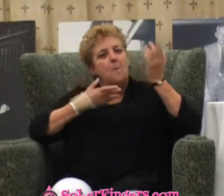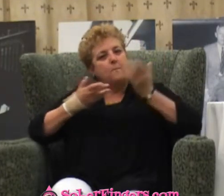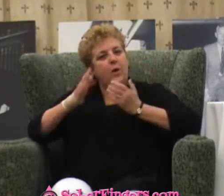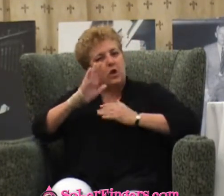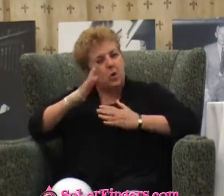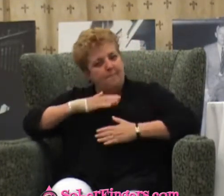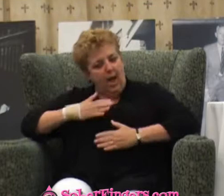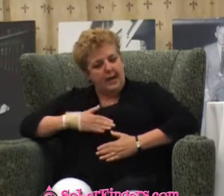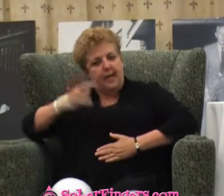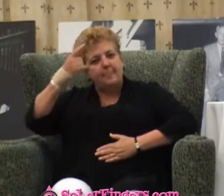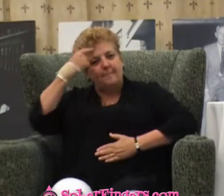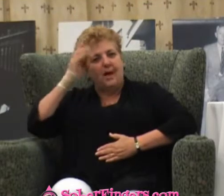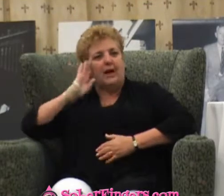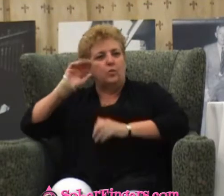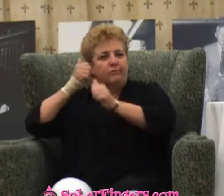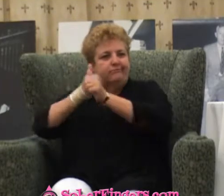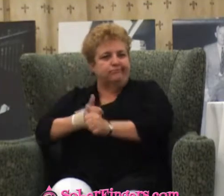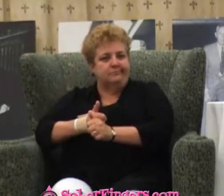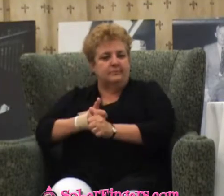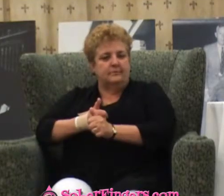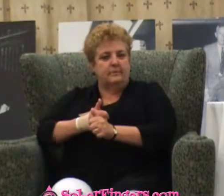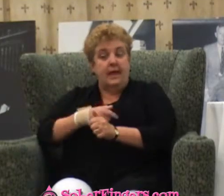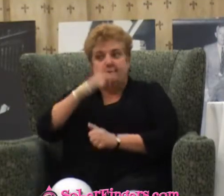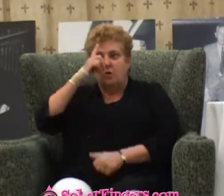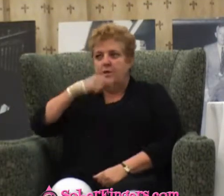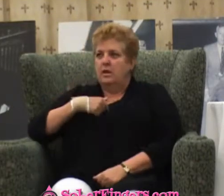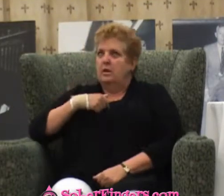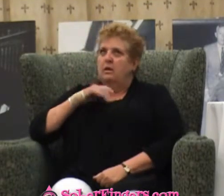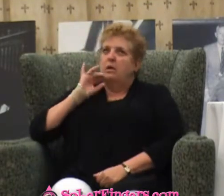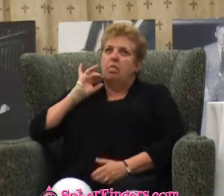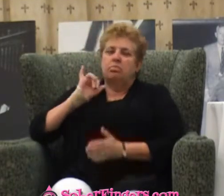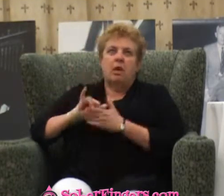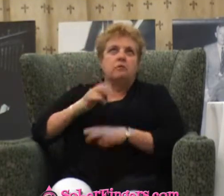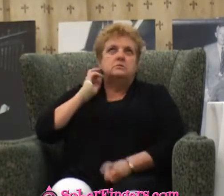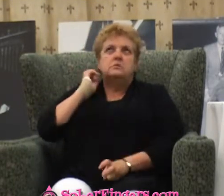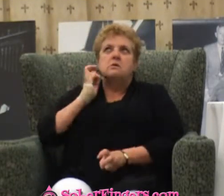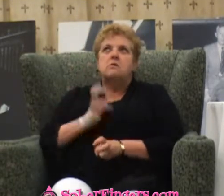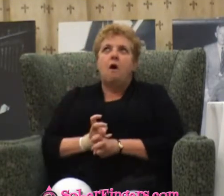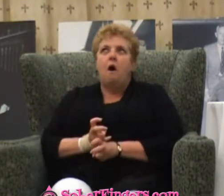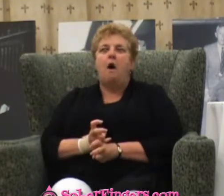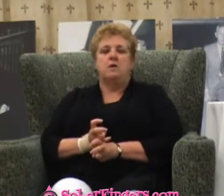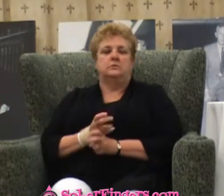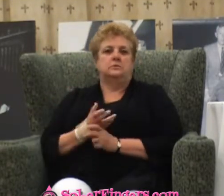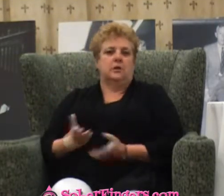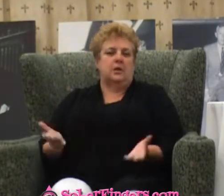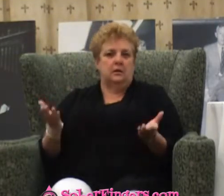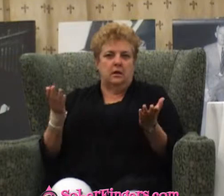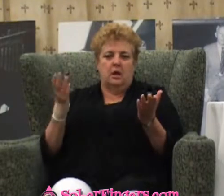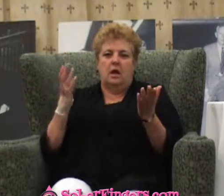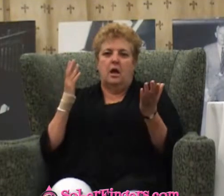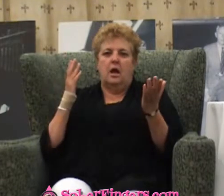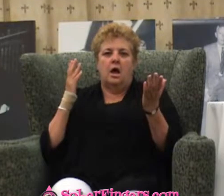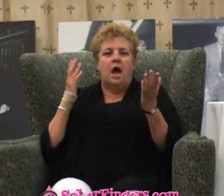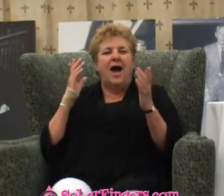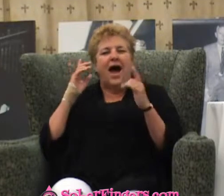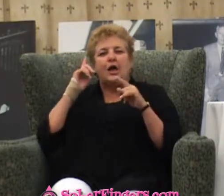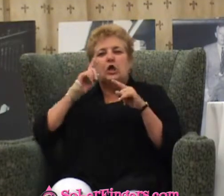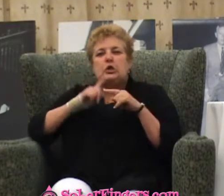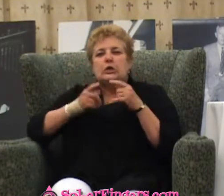Now, for me, that was the hardest thing in the world to do. Because I couldn't set aside my old ideas. I couldn't let go